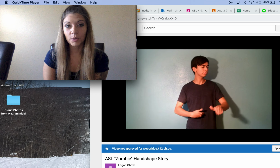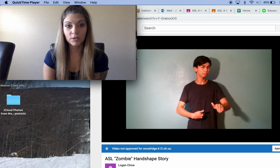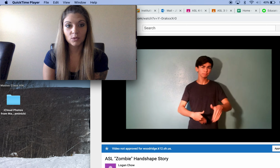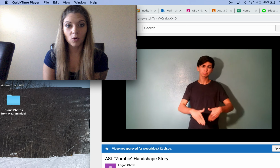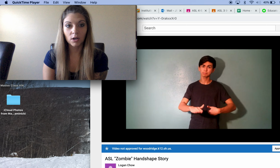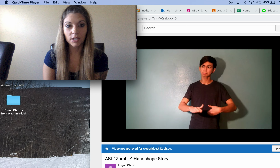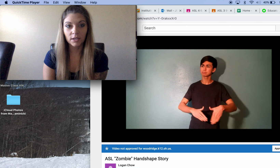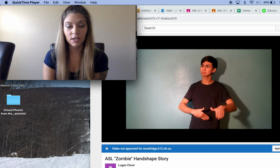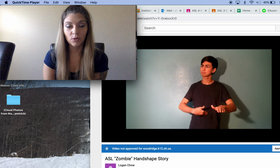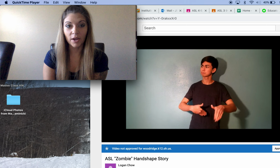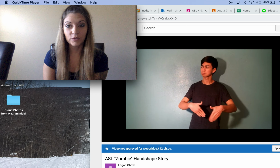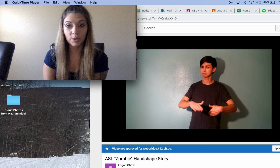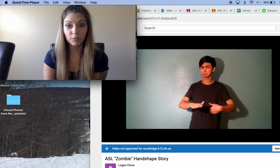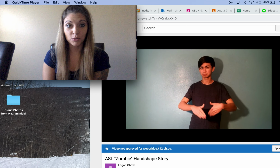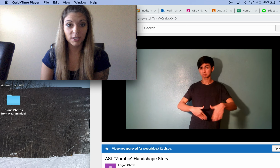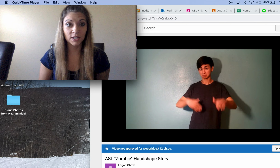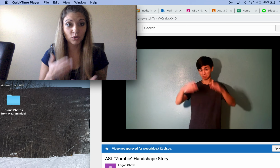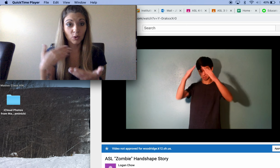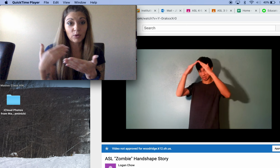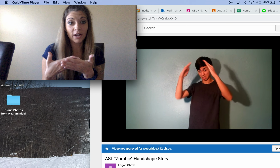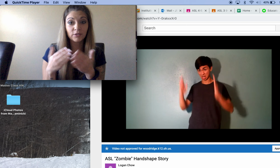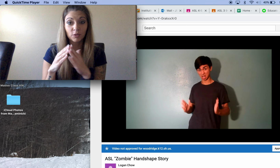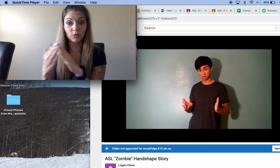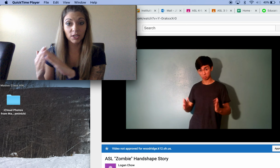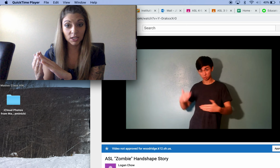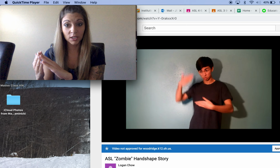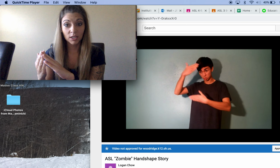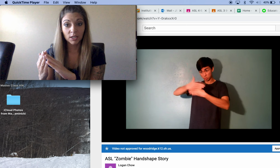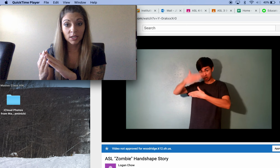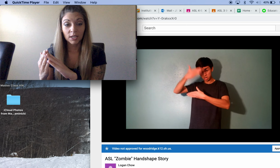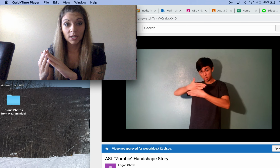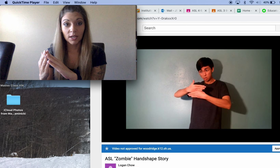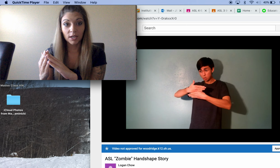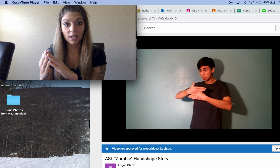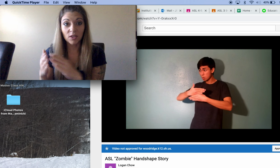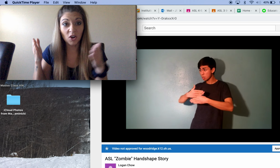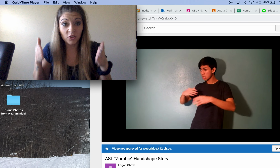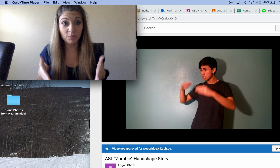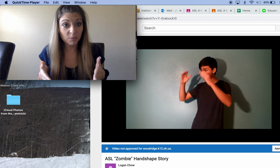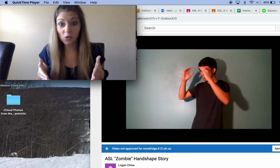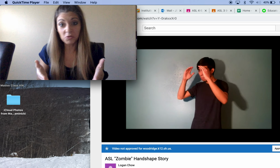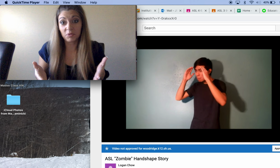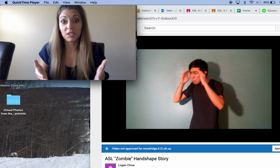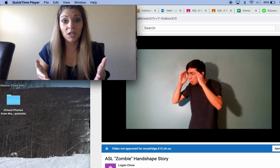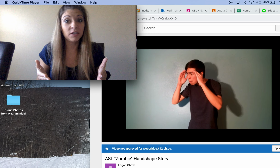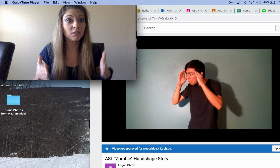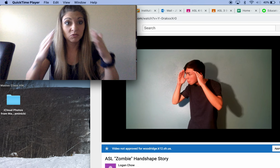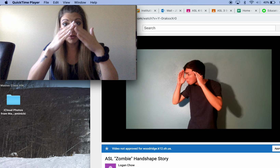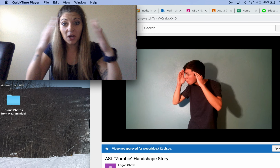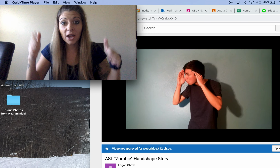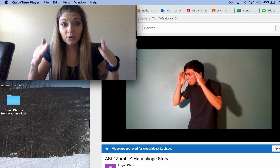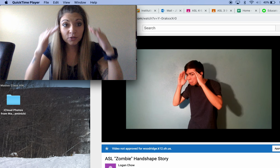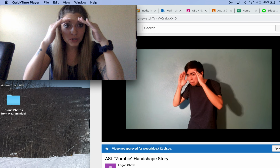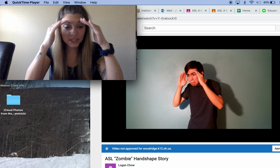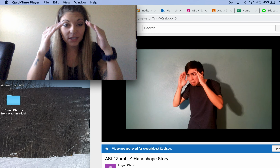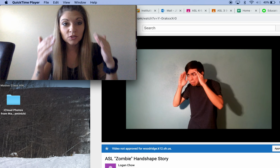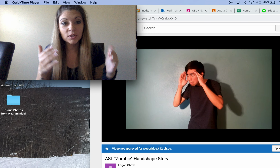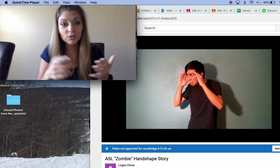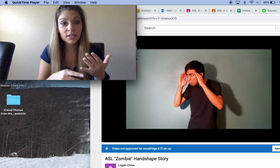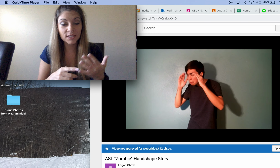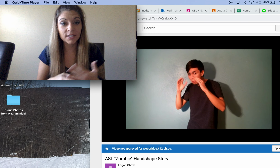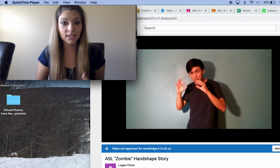So a person walking and he arrived to a community, so arrived in community. And then other people, there was none, saw a house, looks